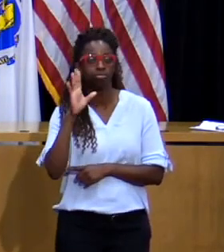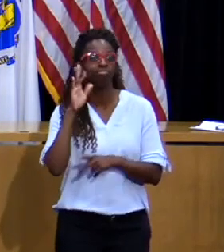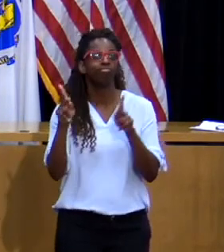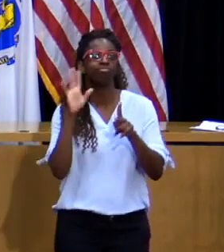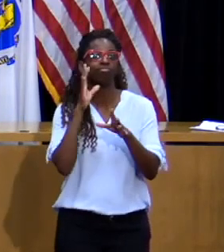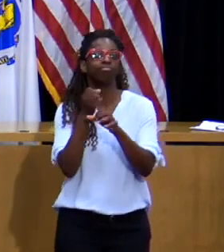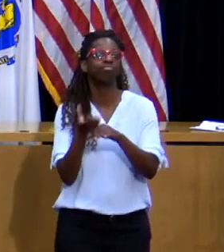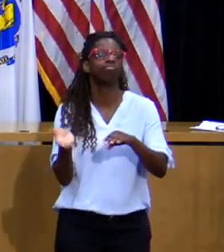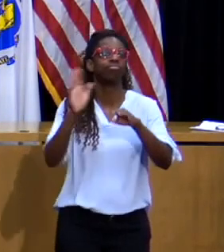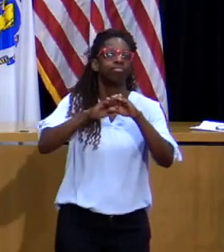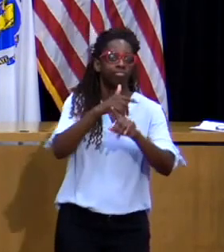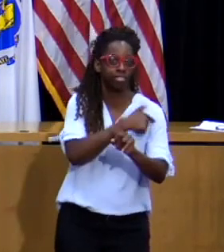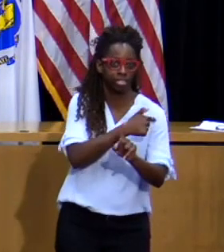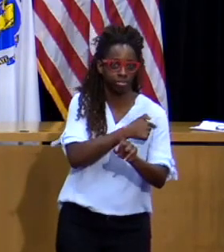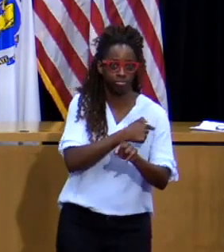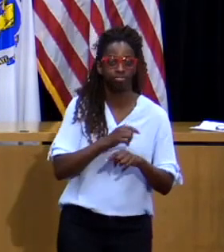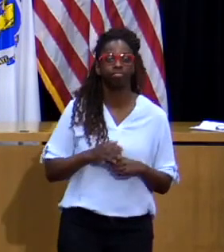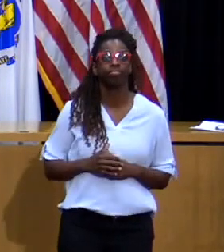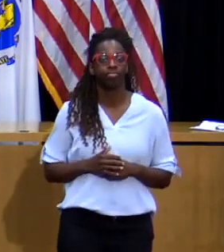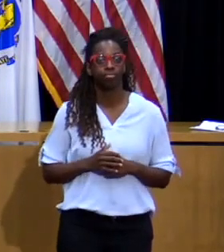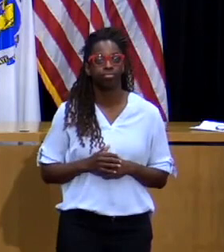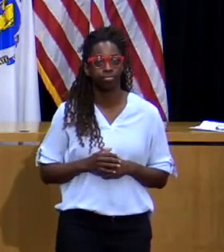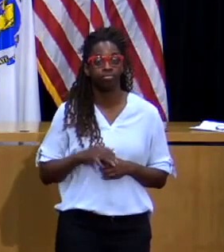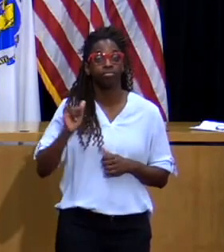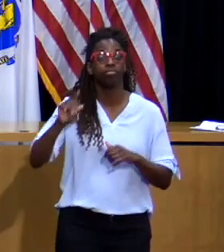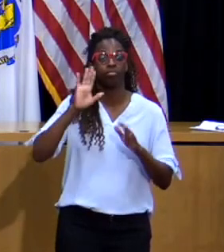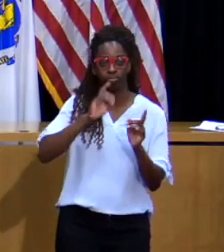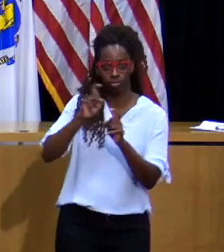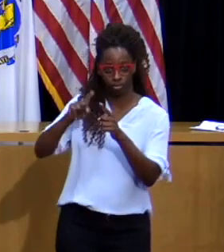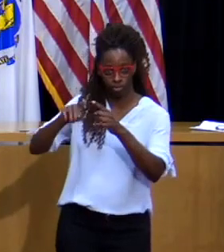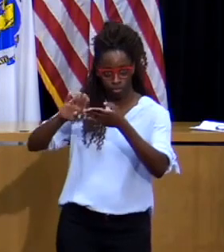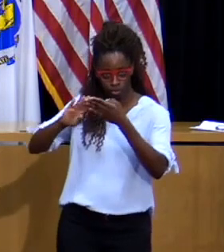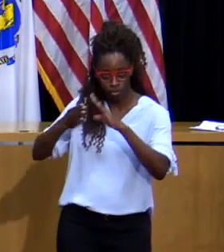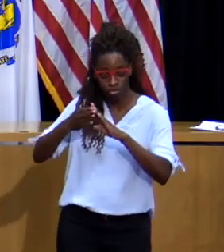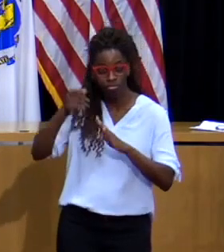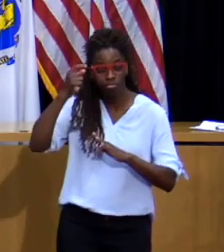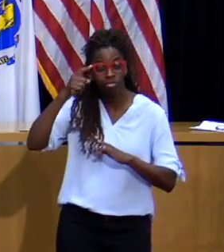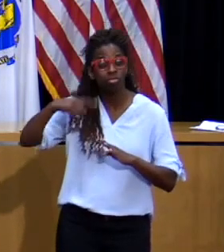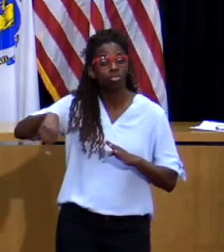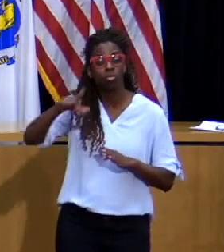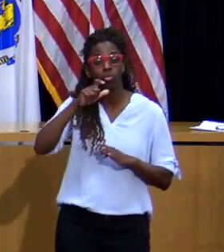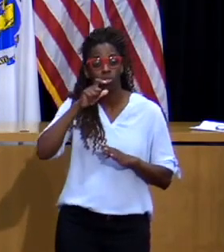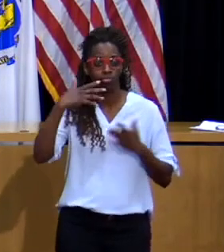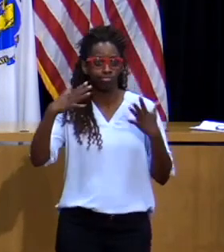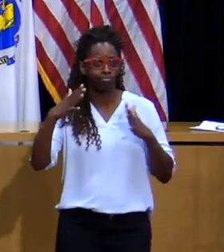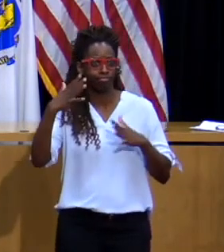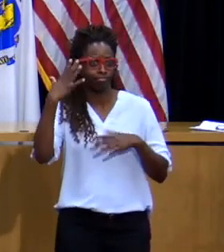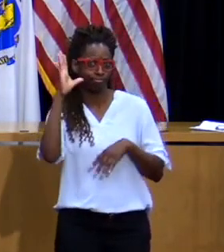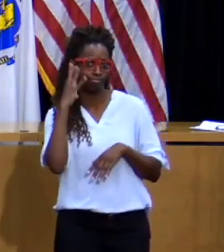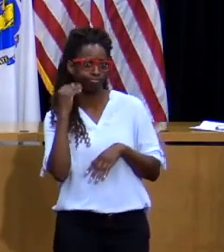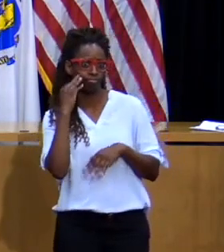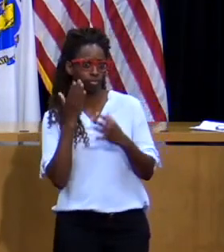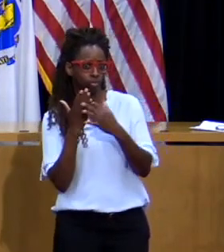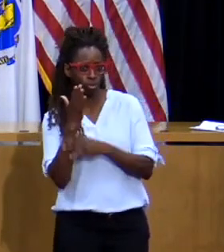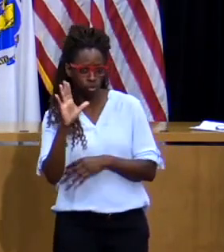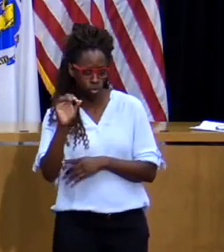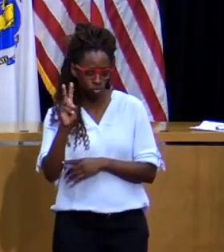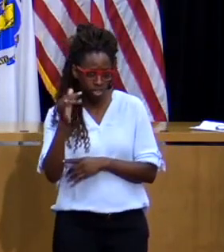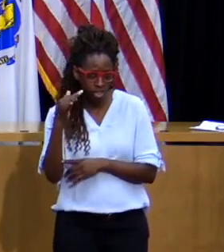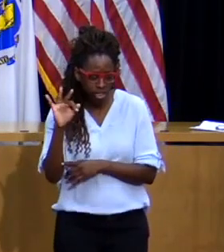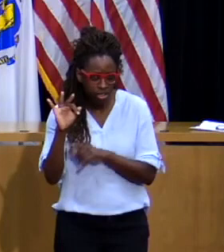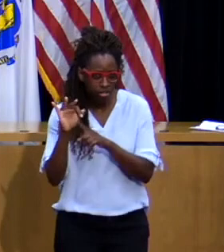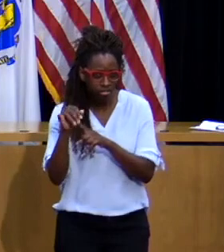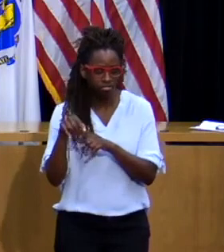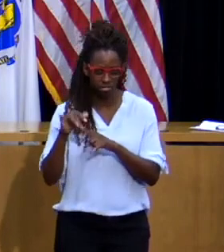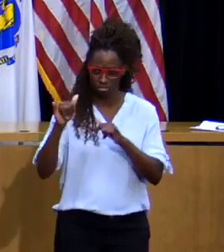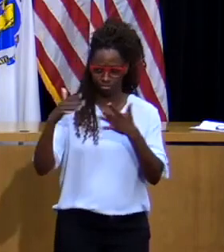have experienced a disproportionate COVID-19 burden and high social vulnerability, as